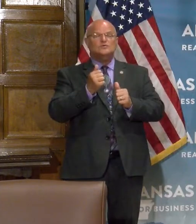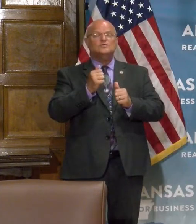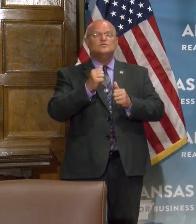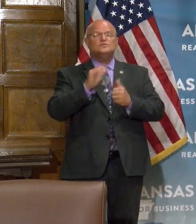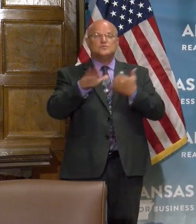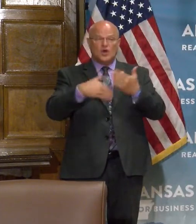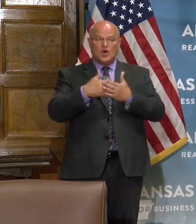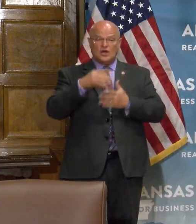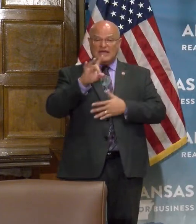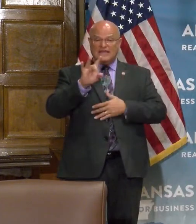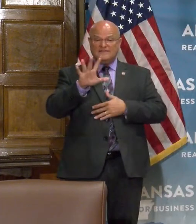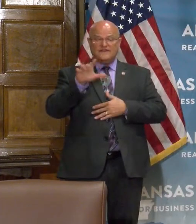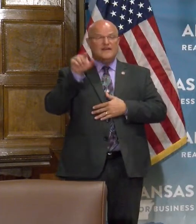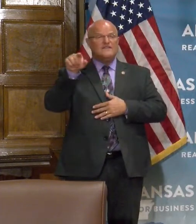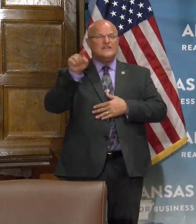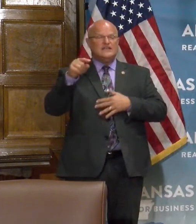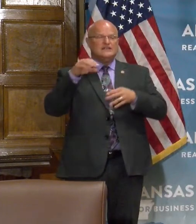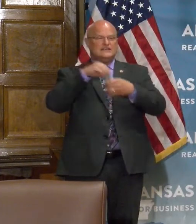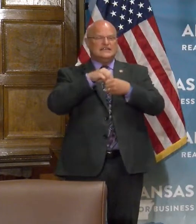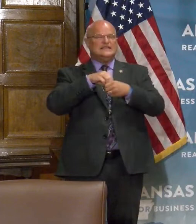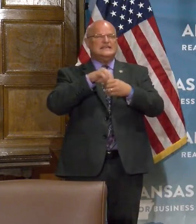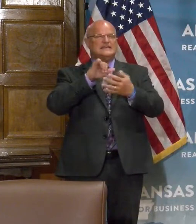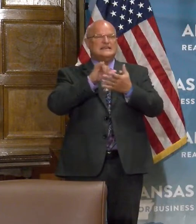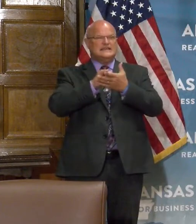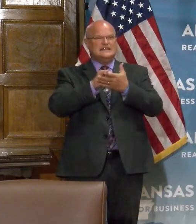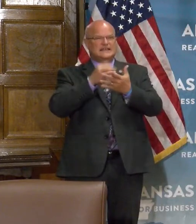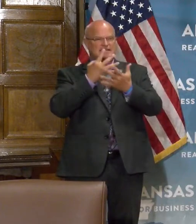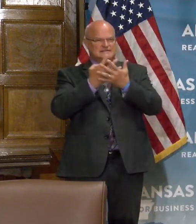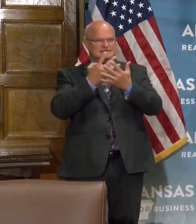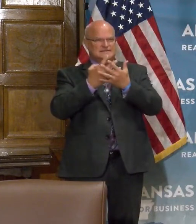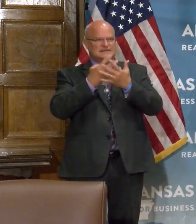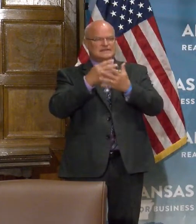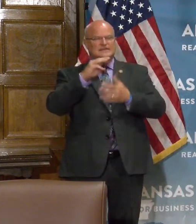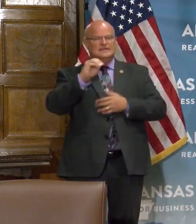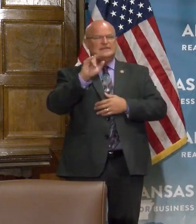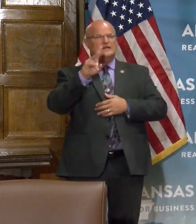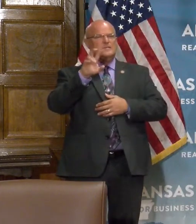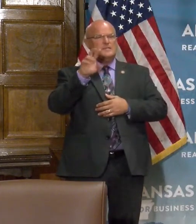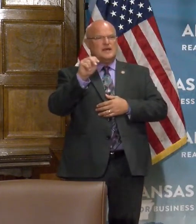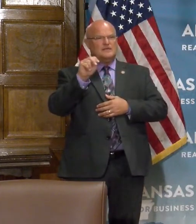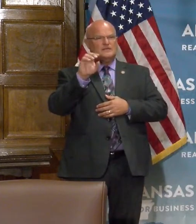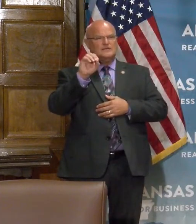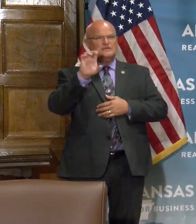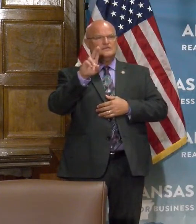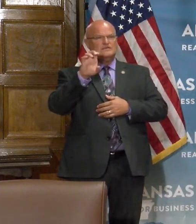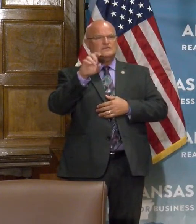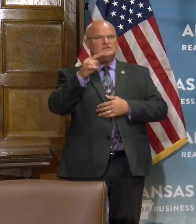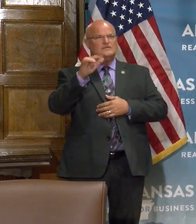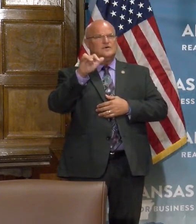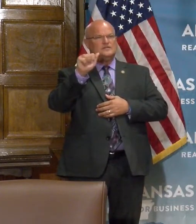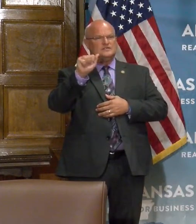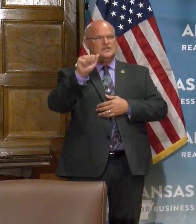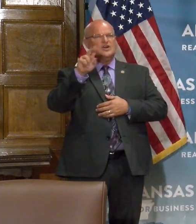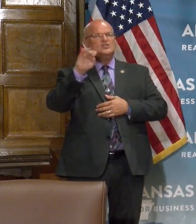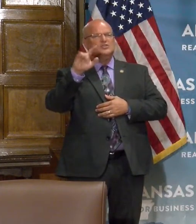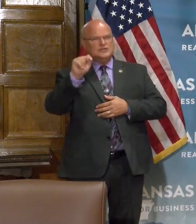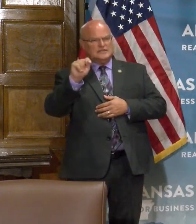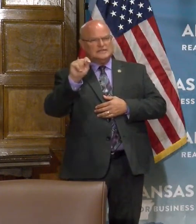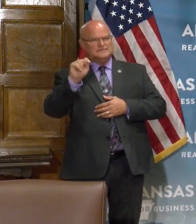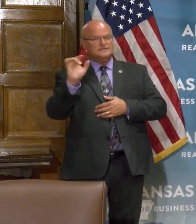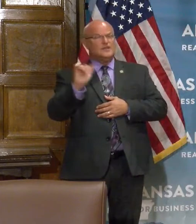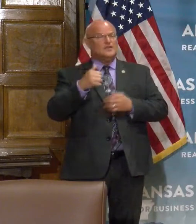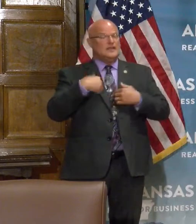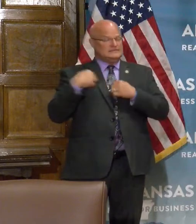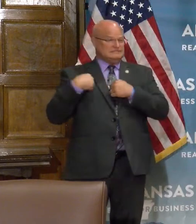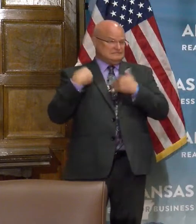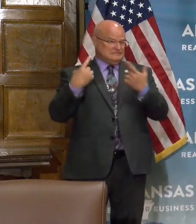85 are associated with the Malvern, the Ouachita unit there. We also have had